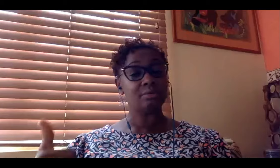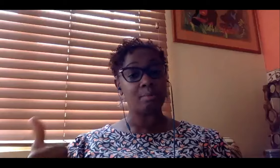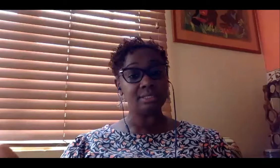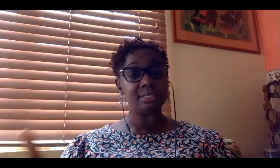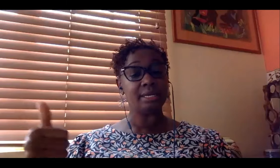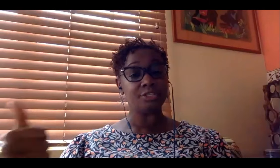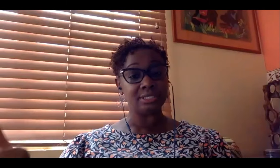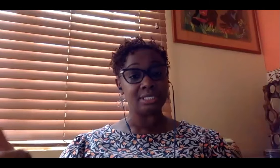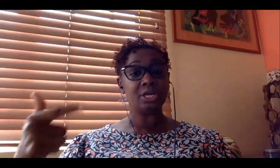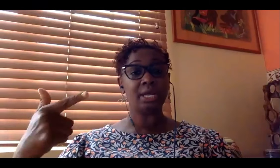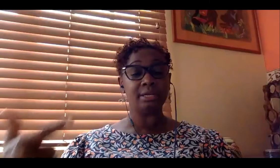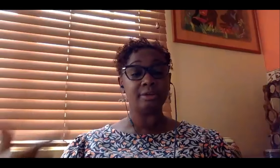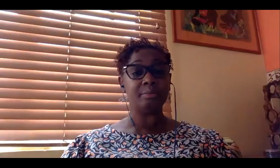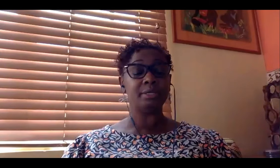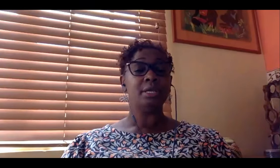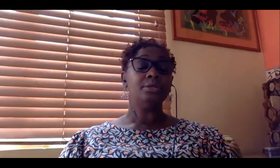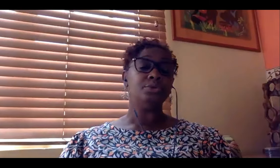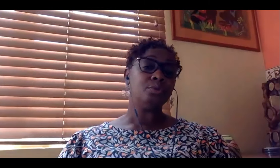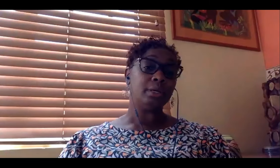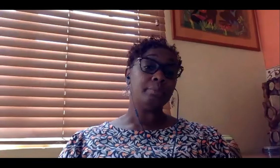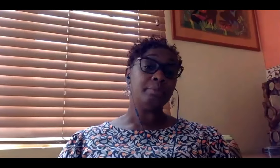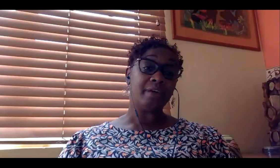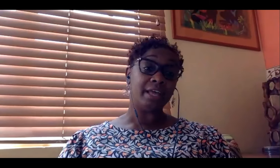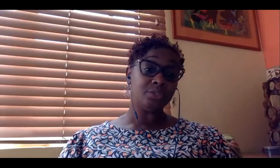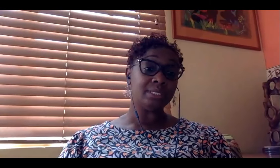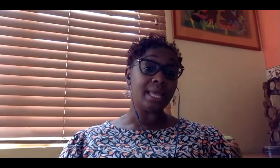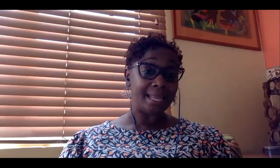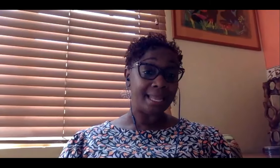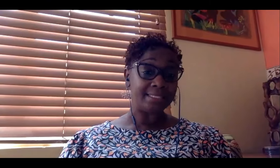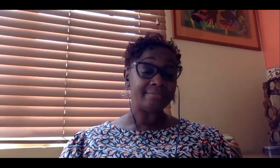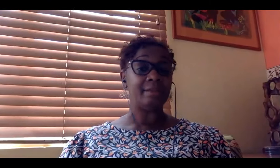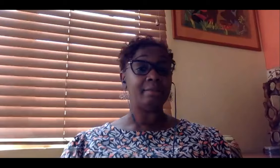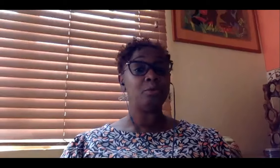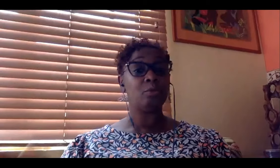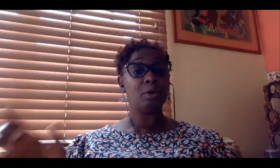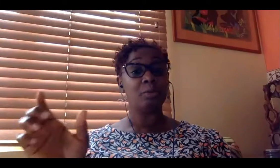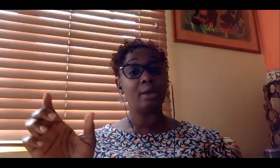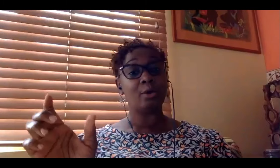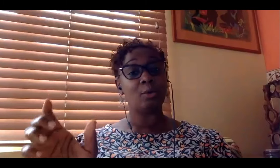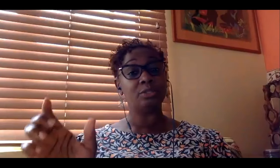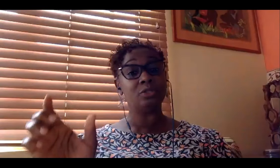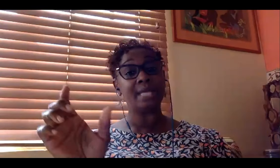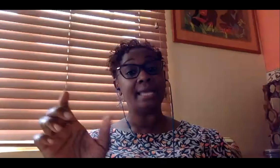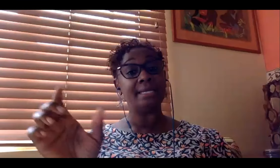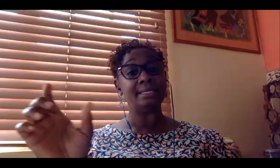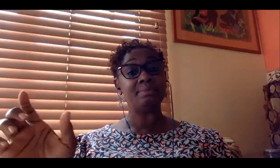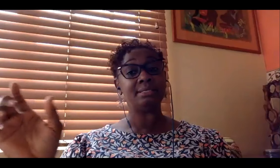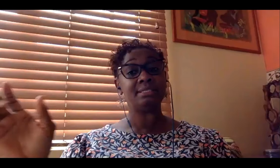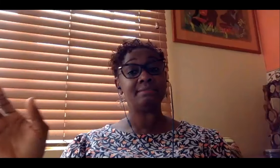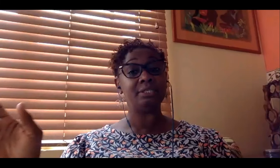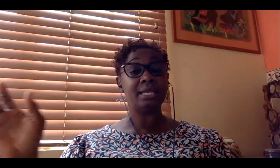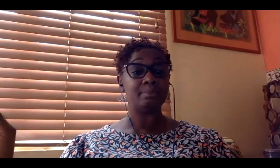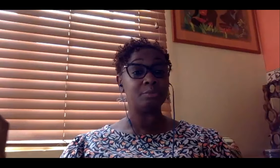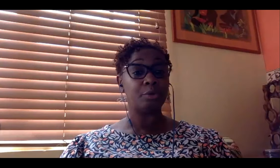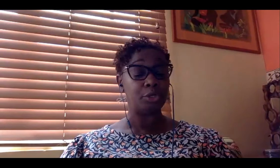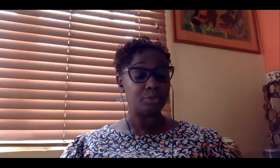policy and legislature, and the Caribbean New School Model provides those guidelines for developing what we might call those ideal spaces for learning that is much